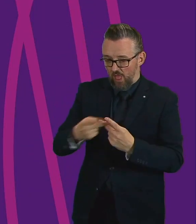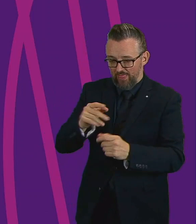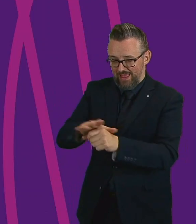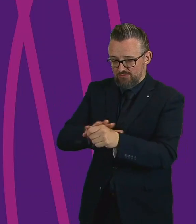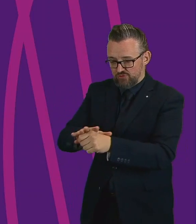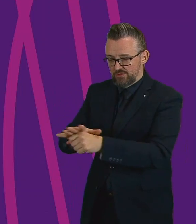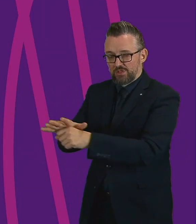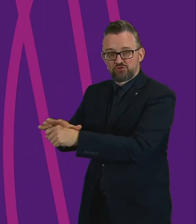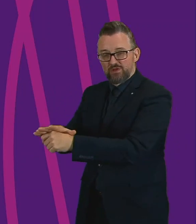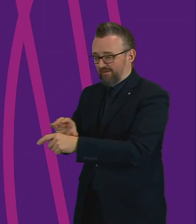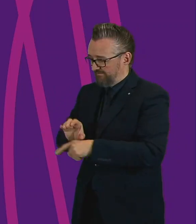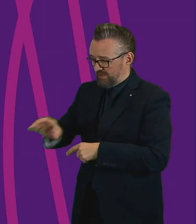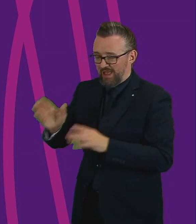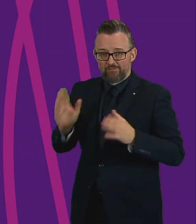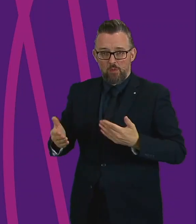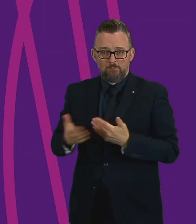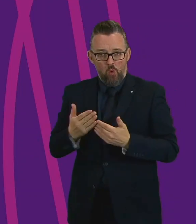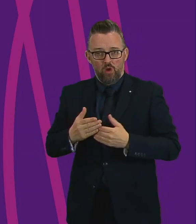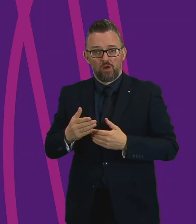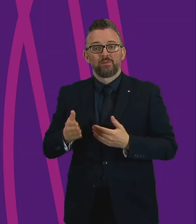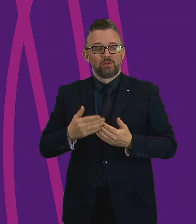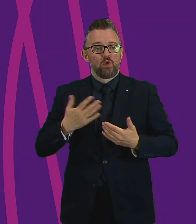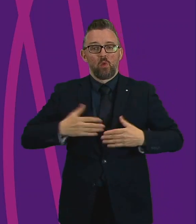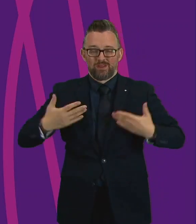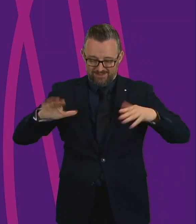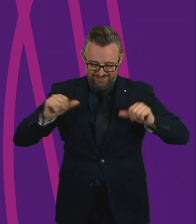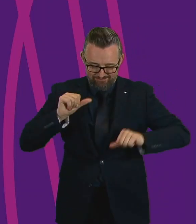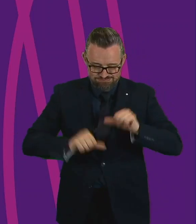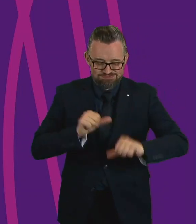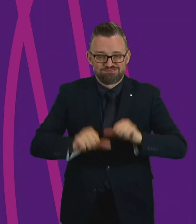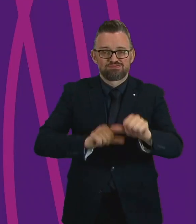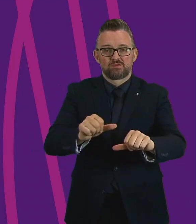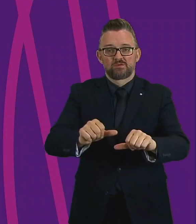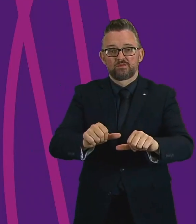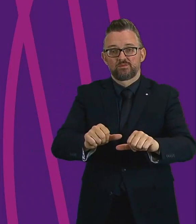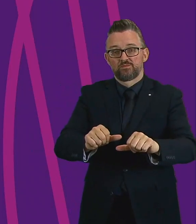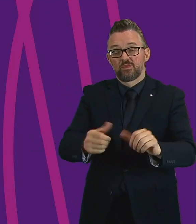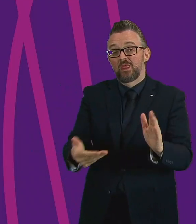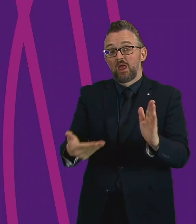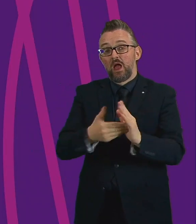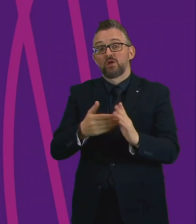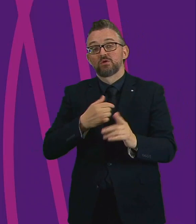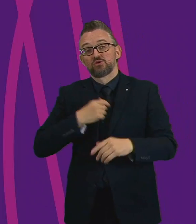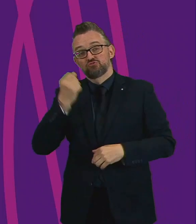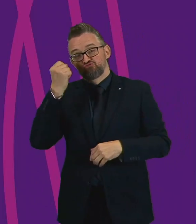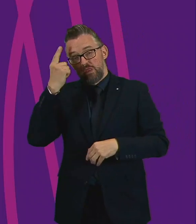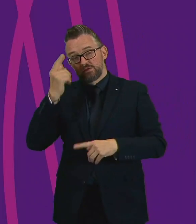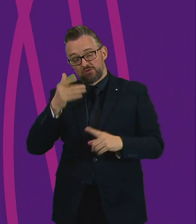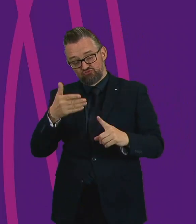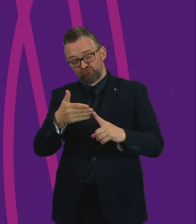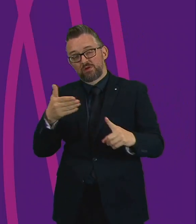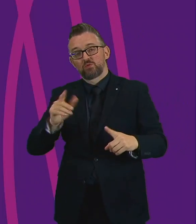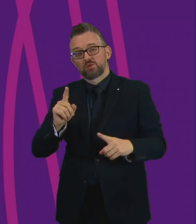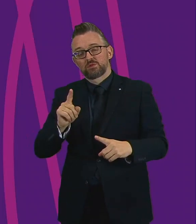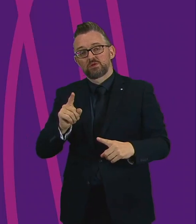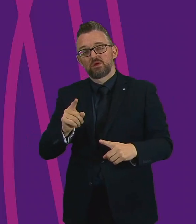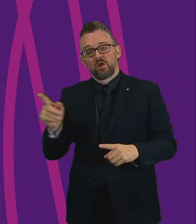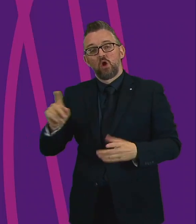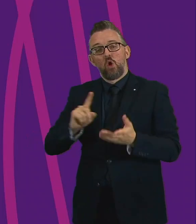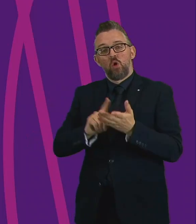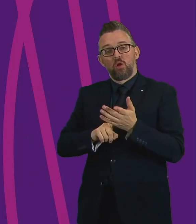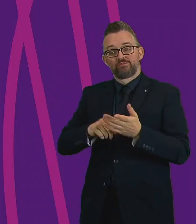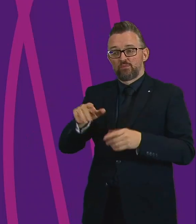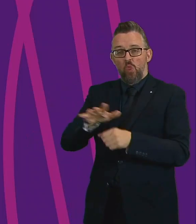economy that we want to get moving. We also must recognise the role of local government in driving the